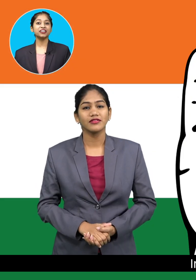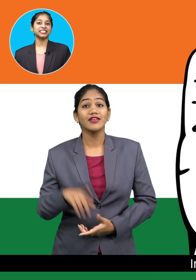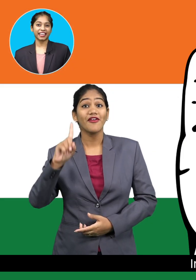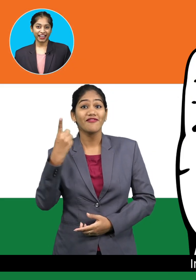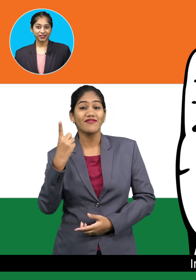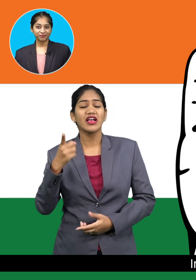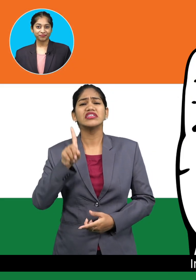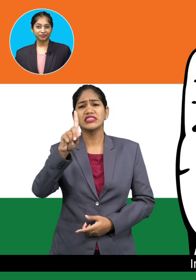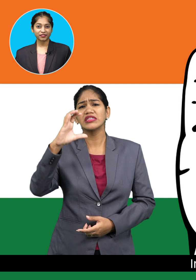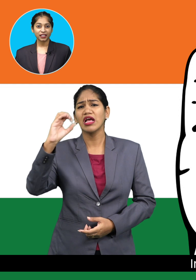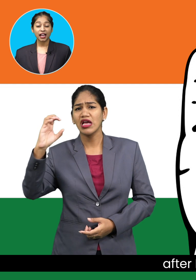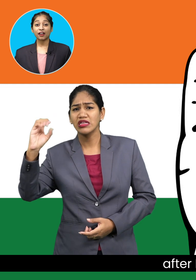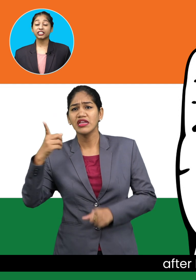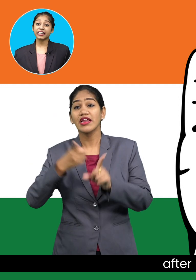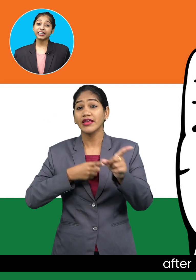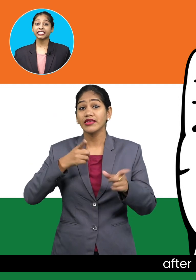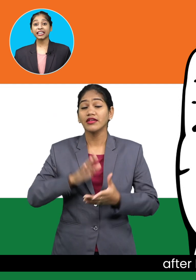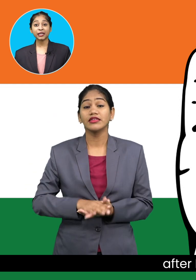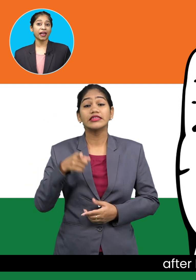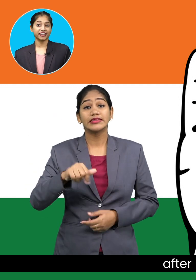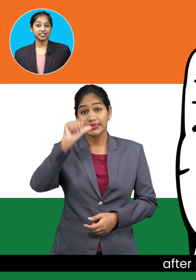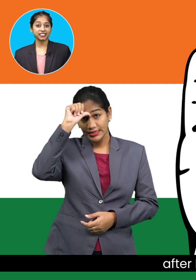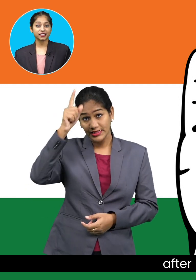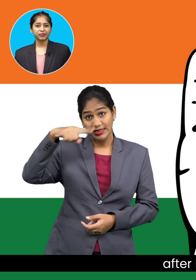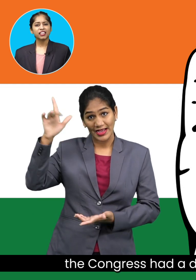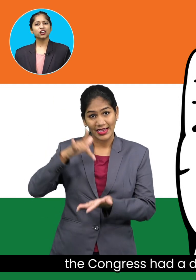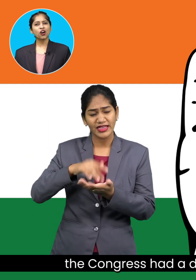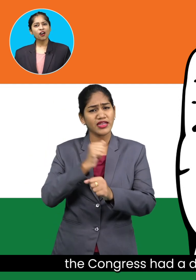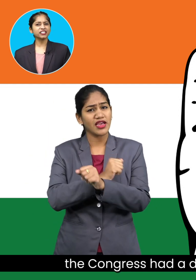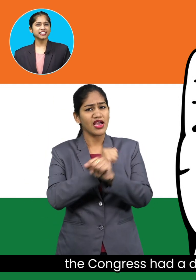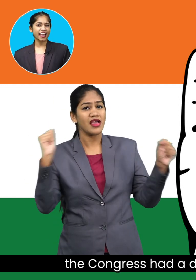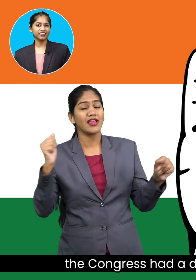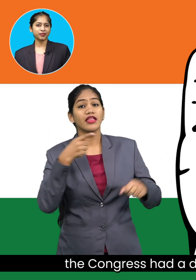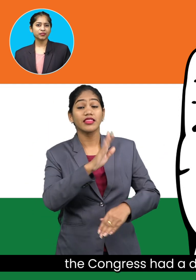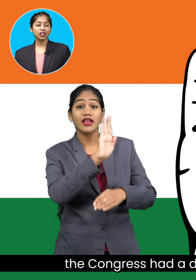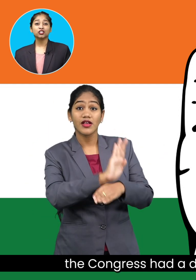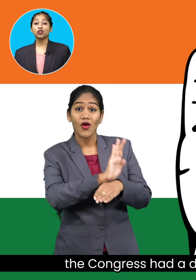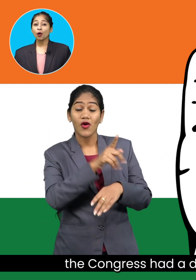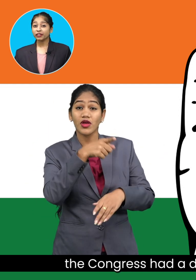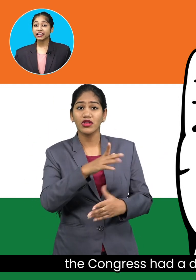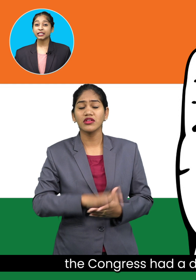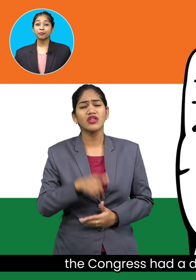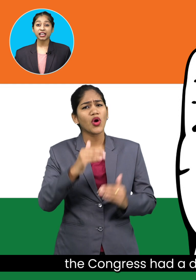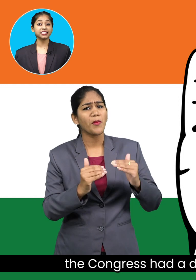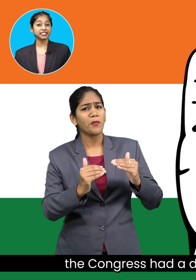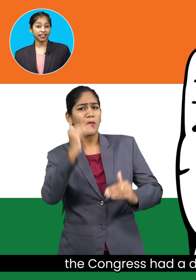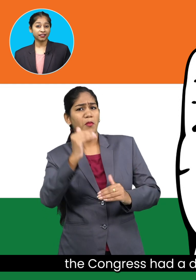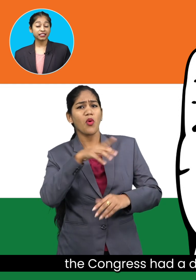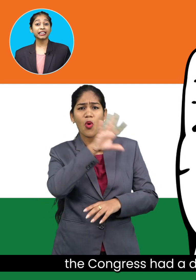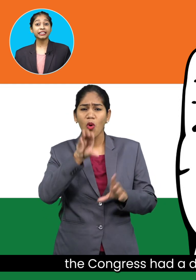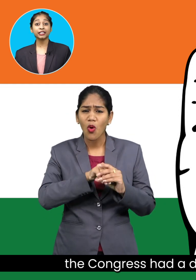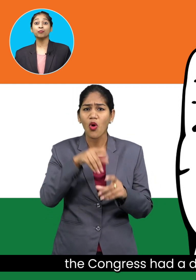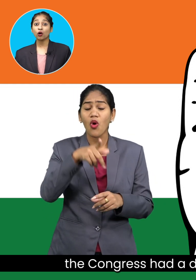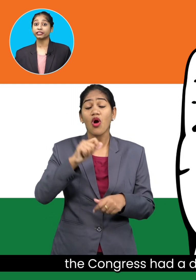In the first decade, after Indian independence, the Congress had a dominating presence